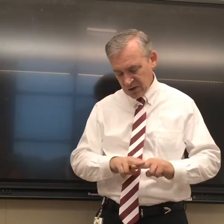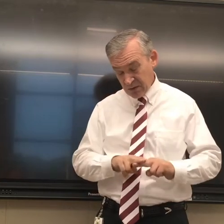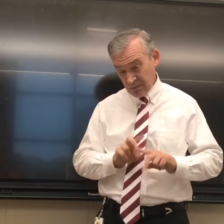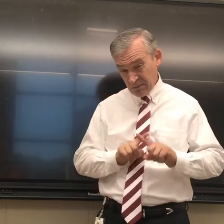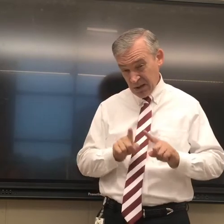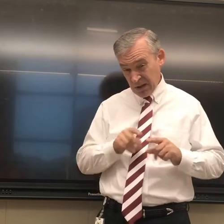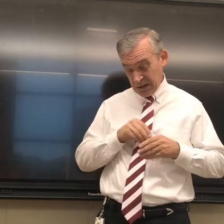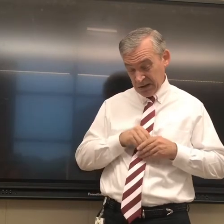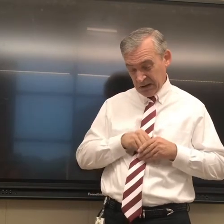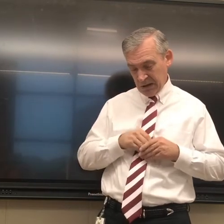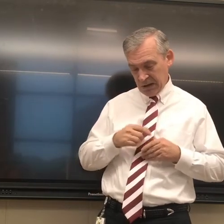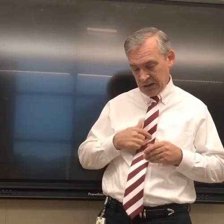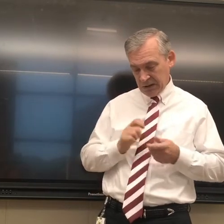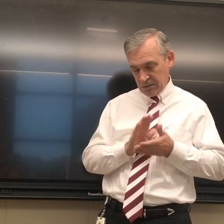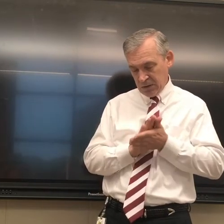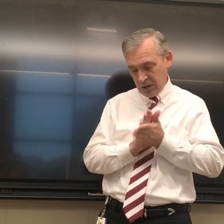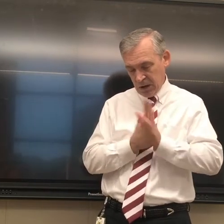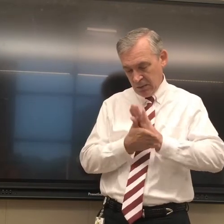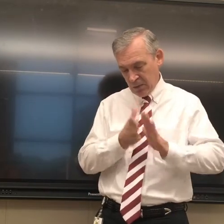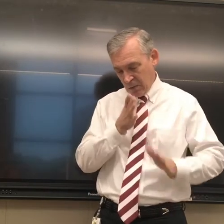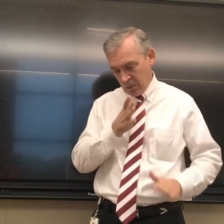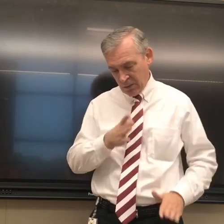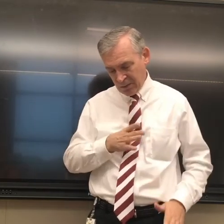thought of the malicious attack that I had led.